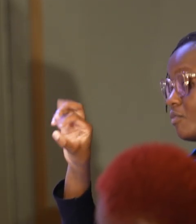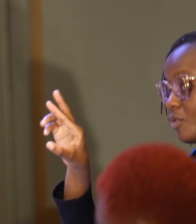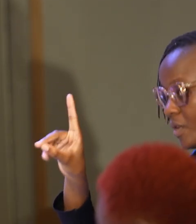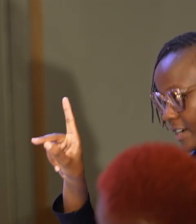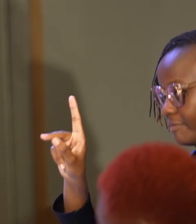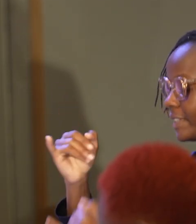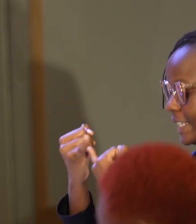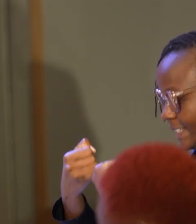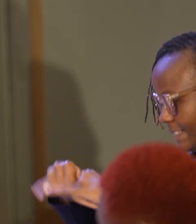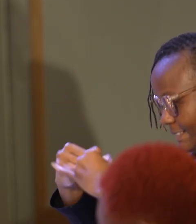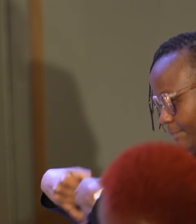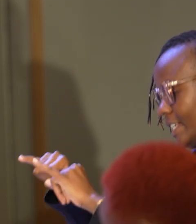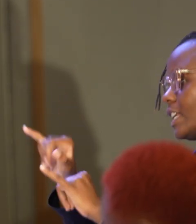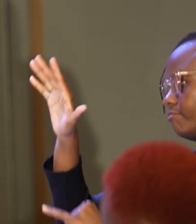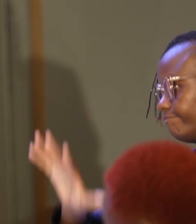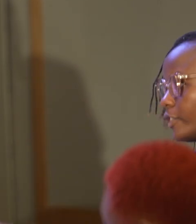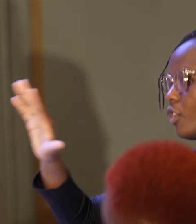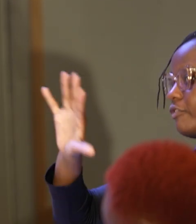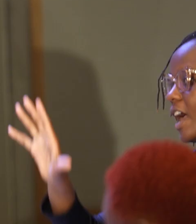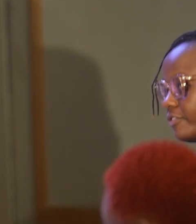harmonized across the continents.